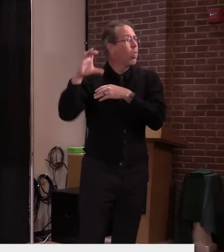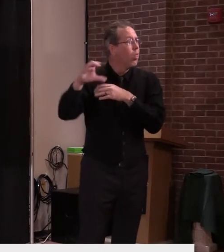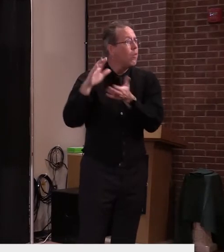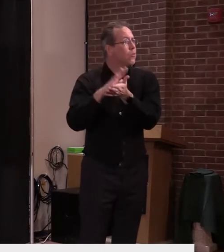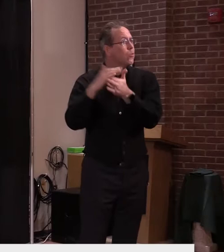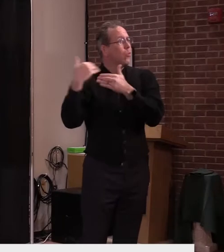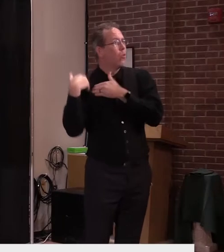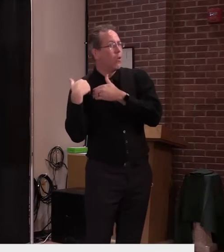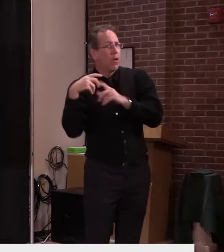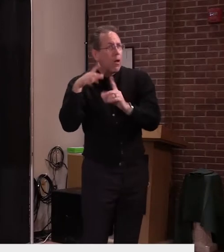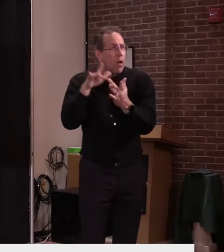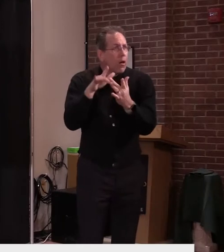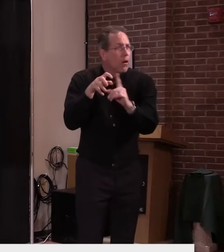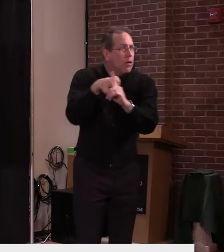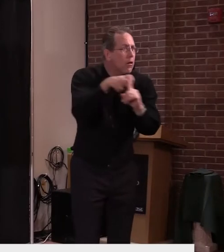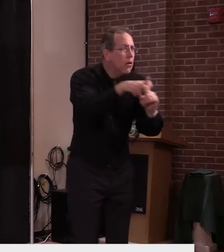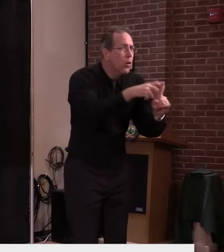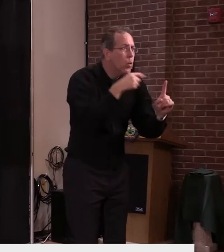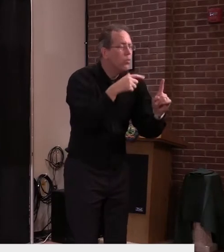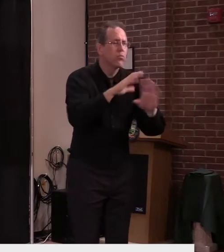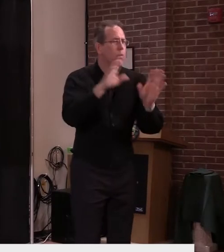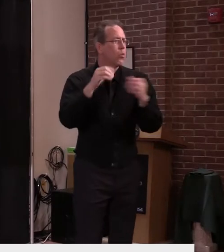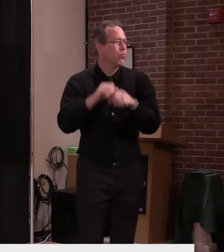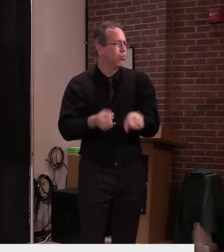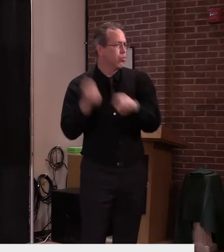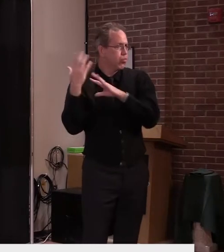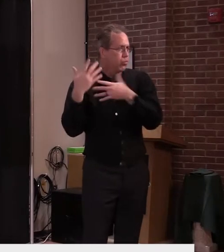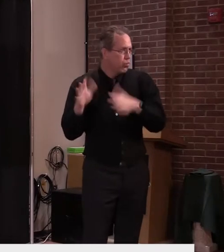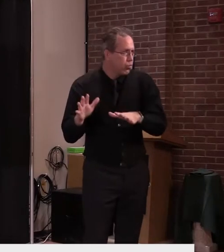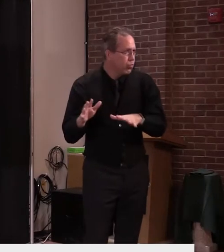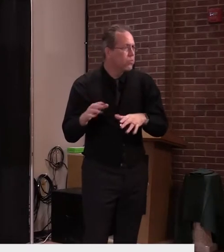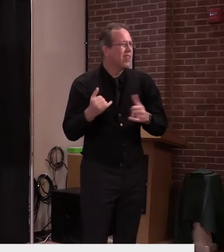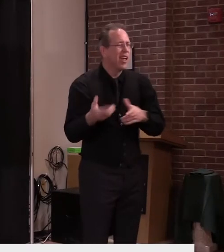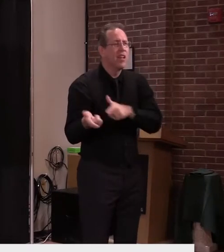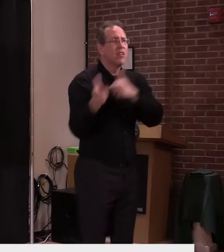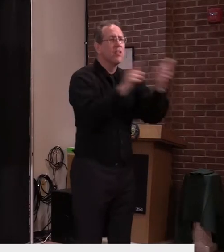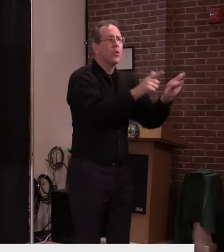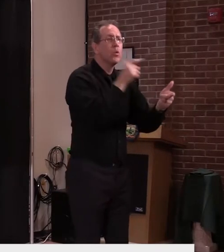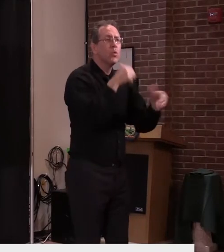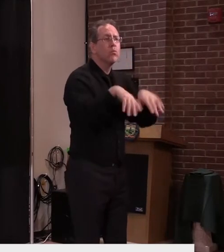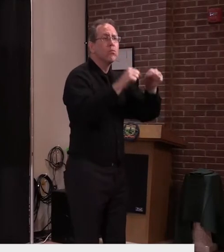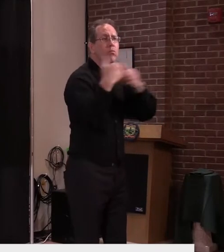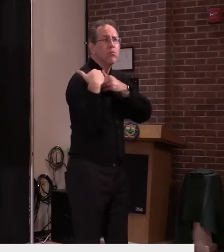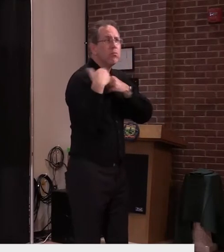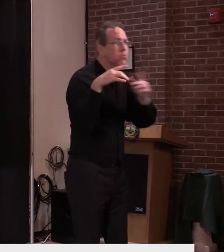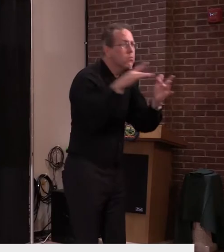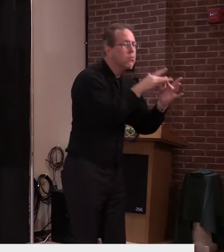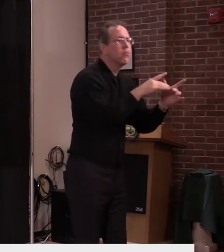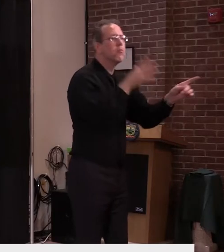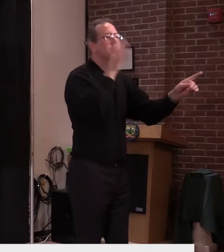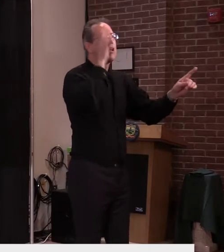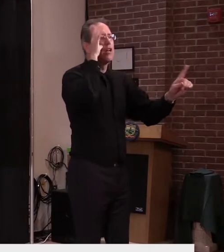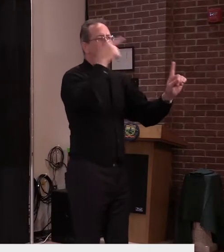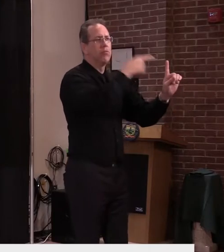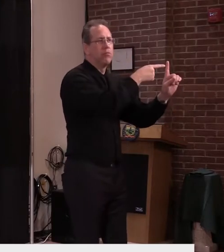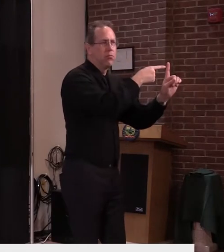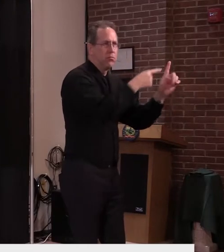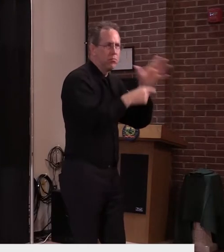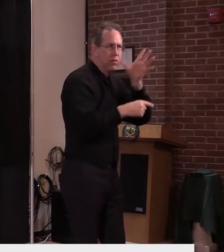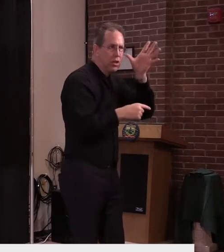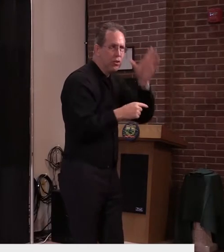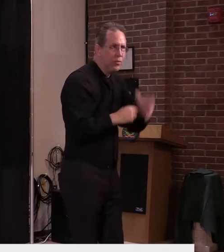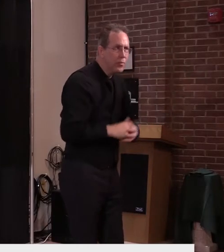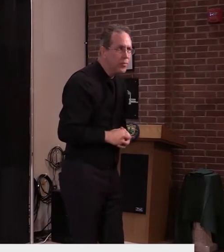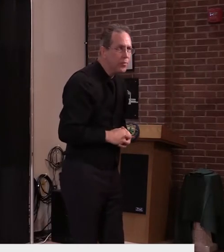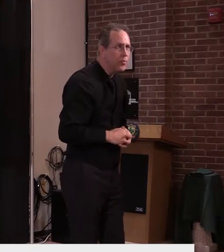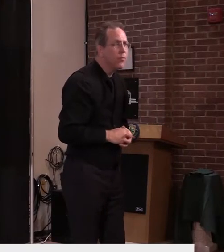the governor described of a response notification to parents that includes recommendations for testing depending on the vaccination status of the